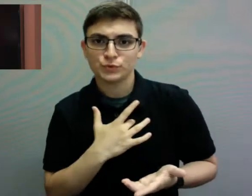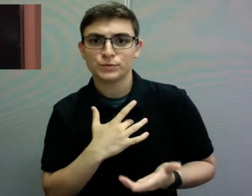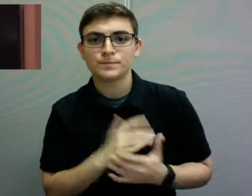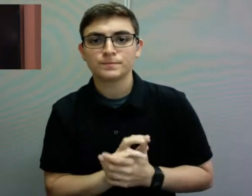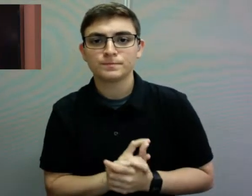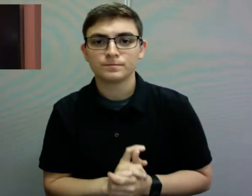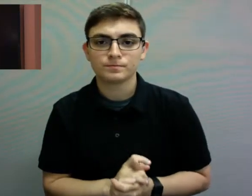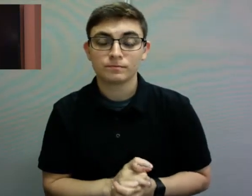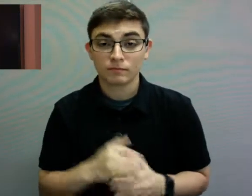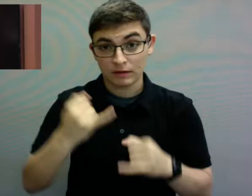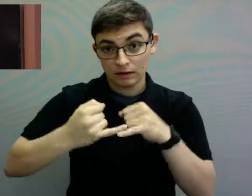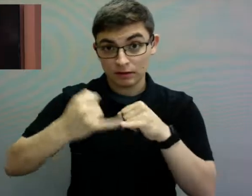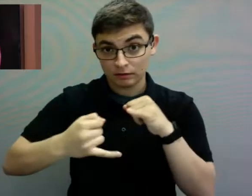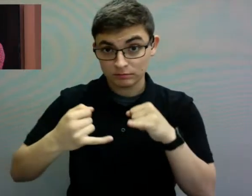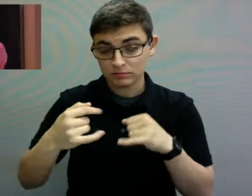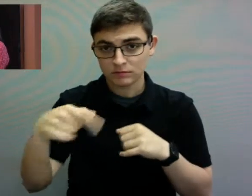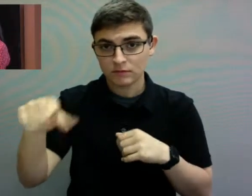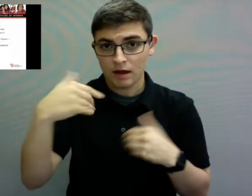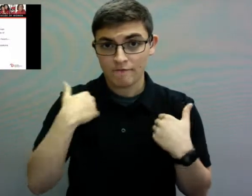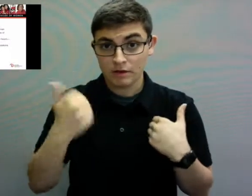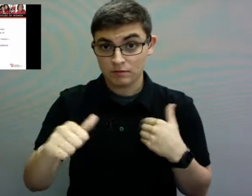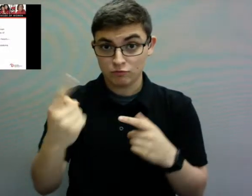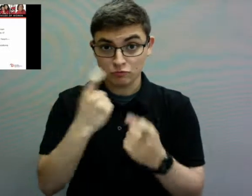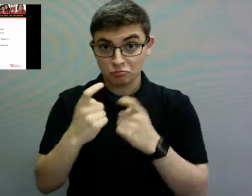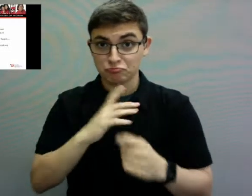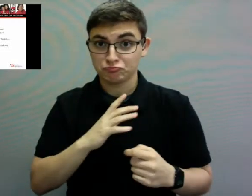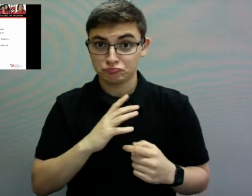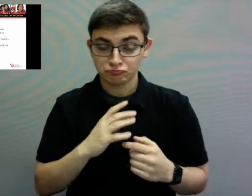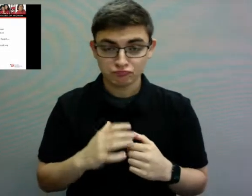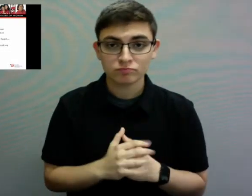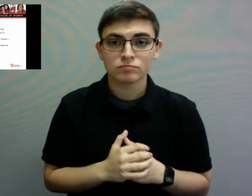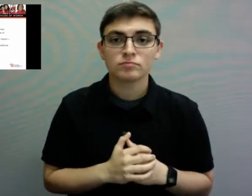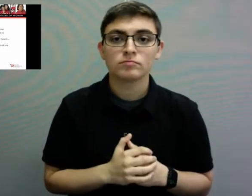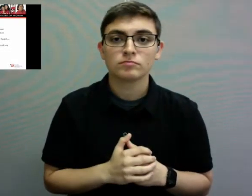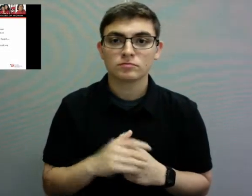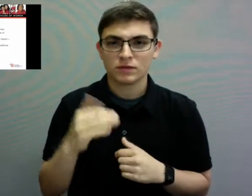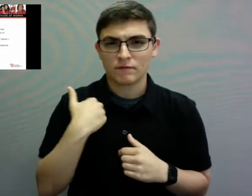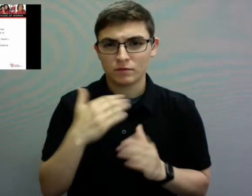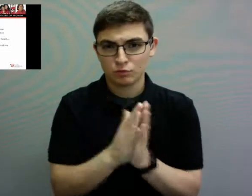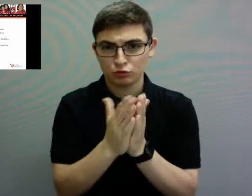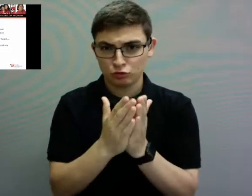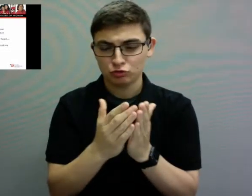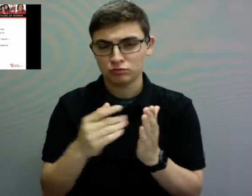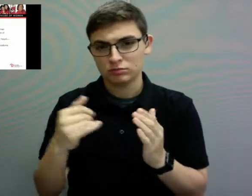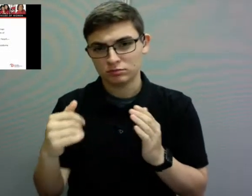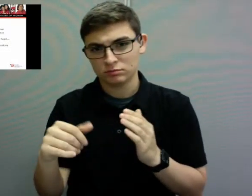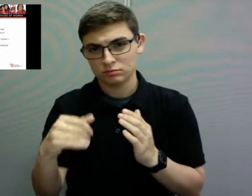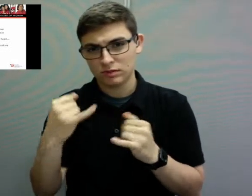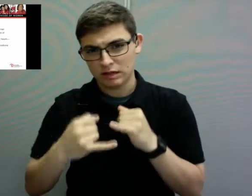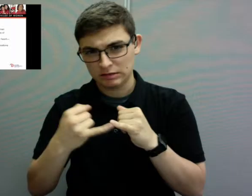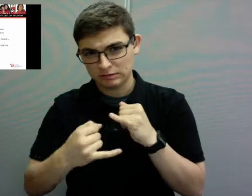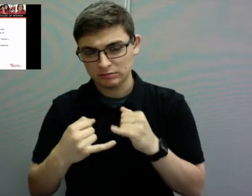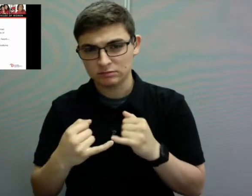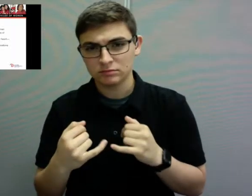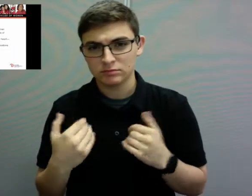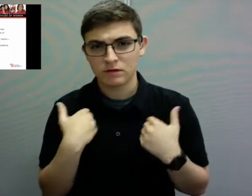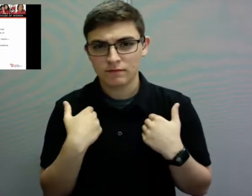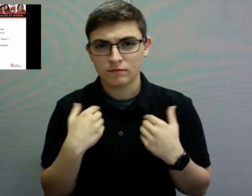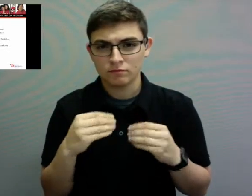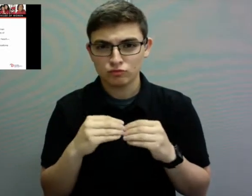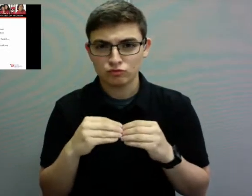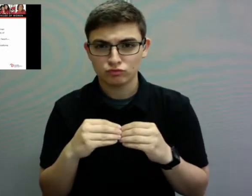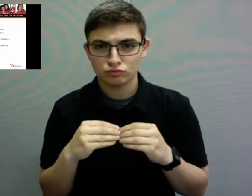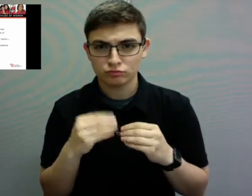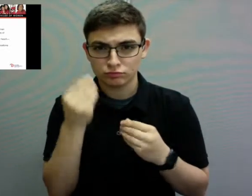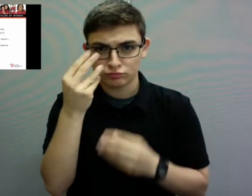talk about any questions you might have as well. So this is not well known, and we're trying to spread the message, but heart disease is